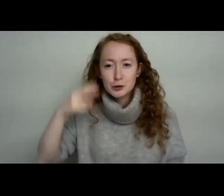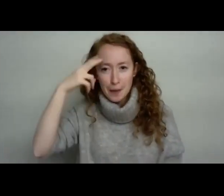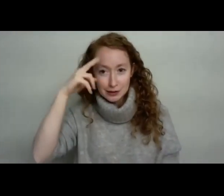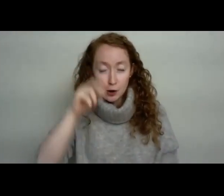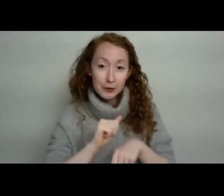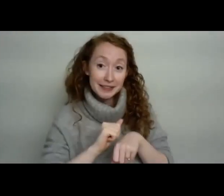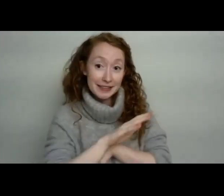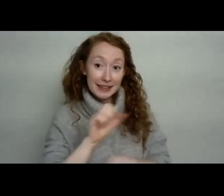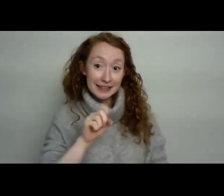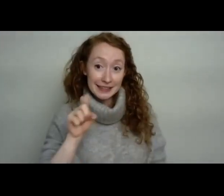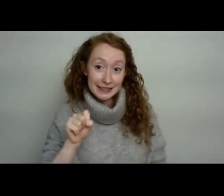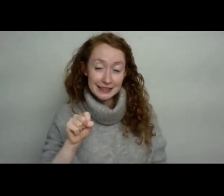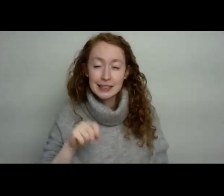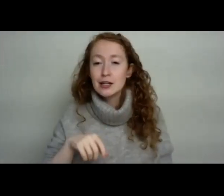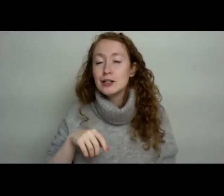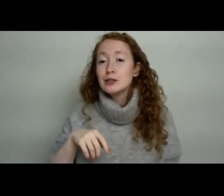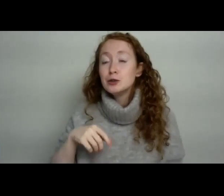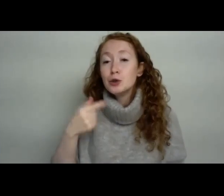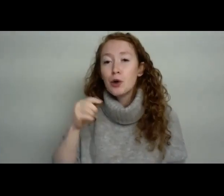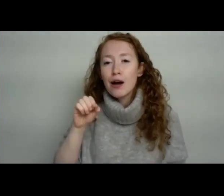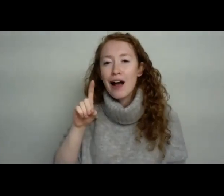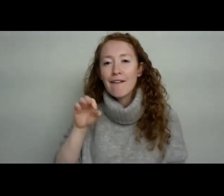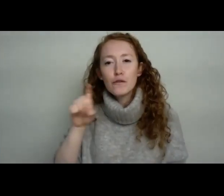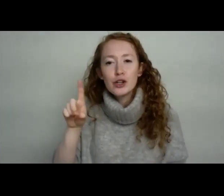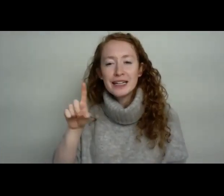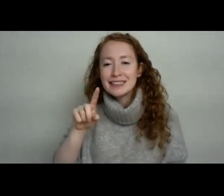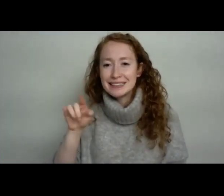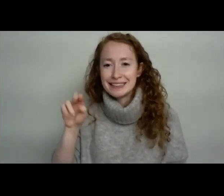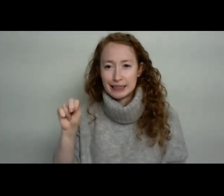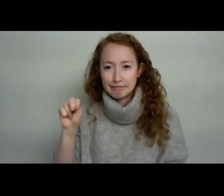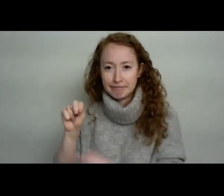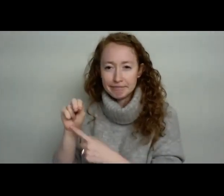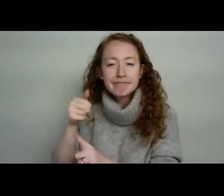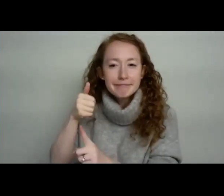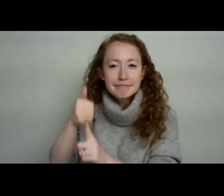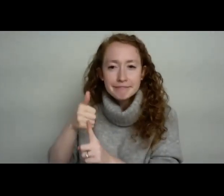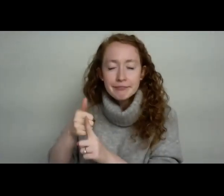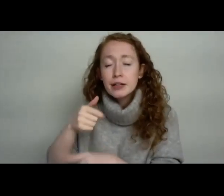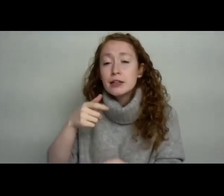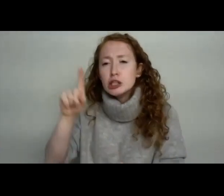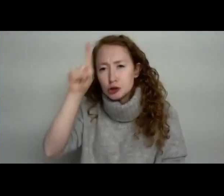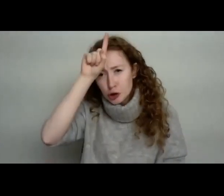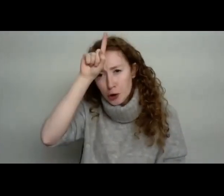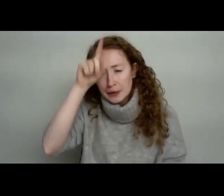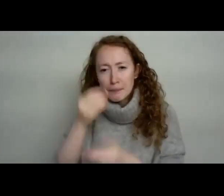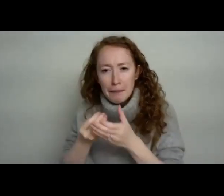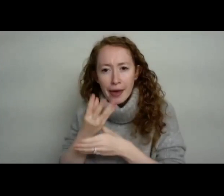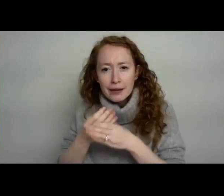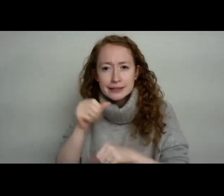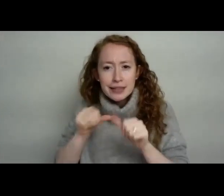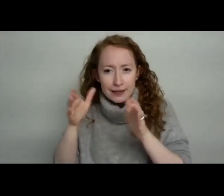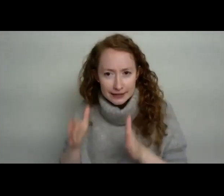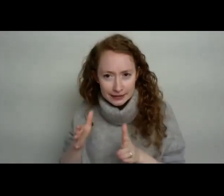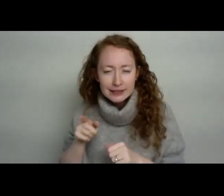to Johann Gottfried Zinn. And he was a German botanist. And he was describing